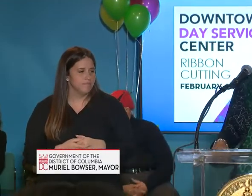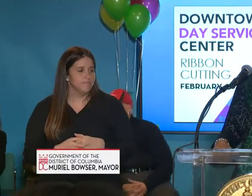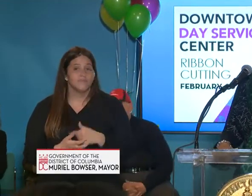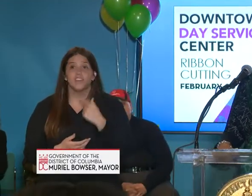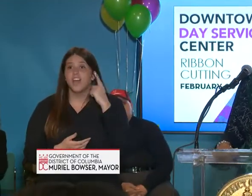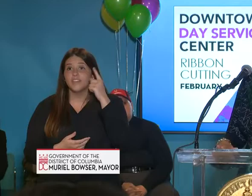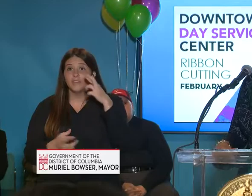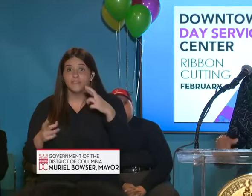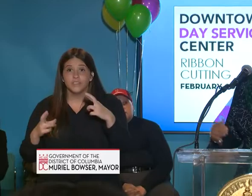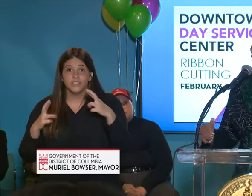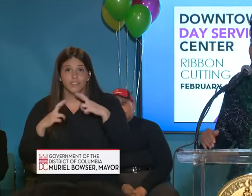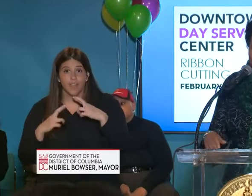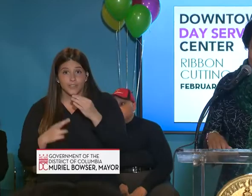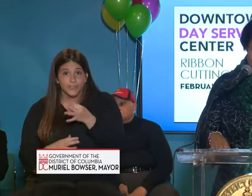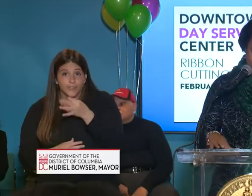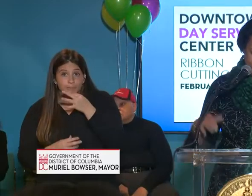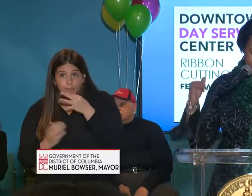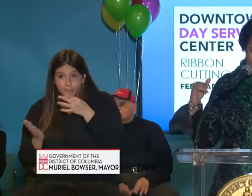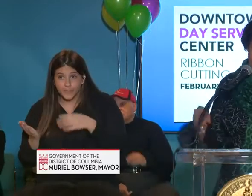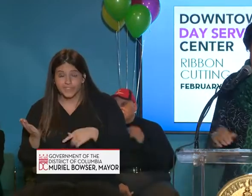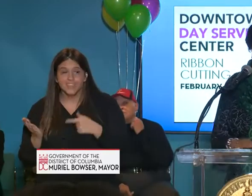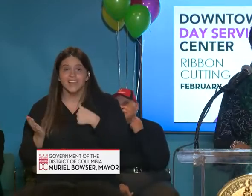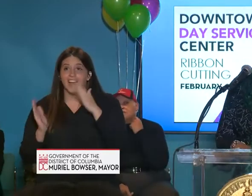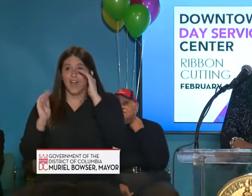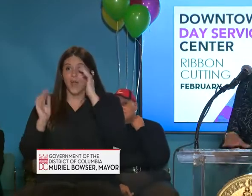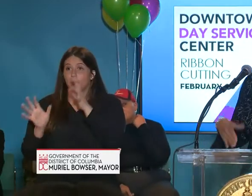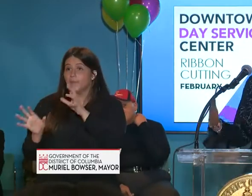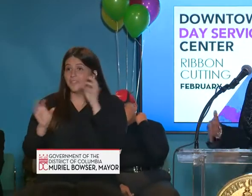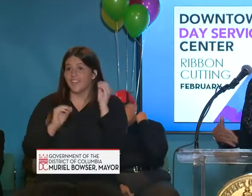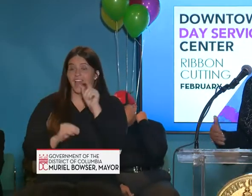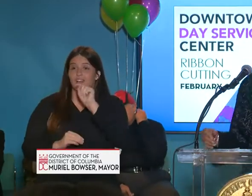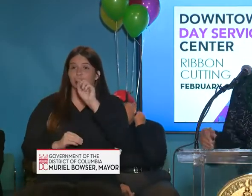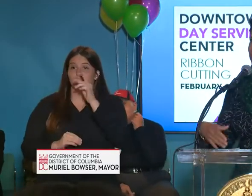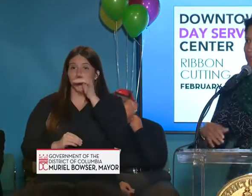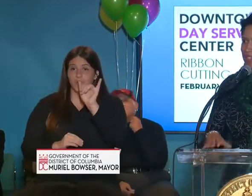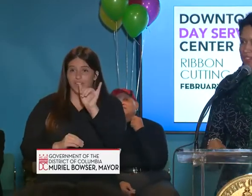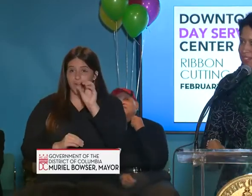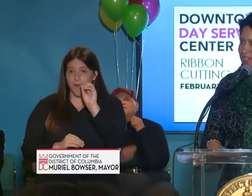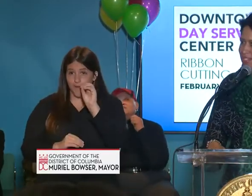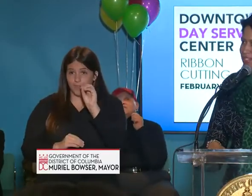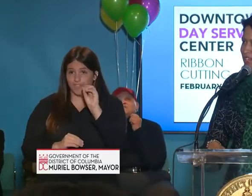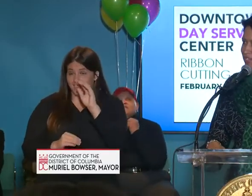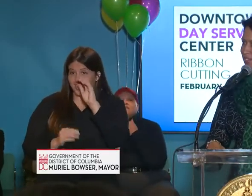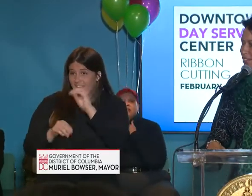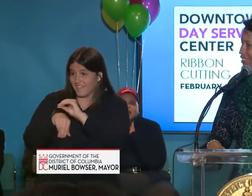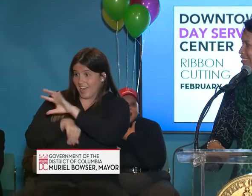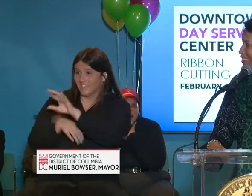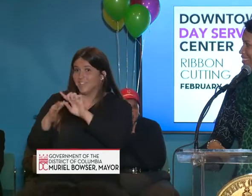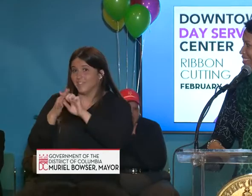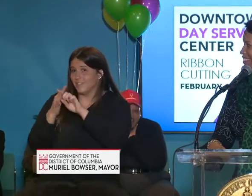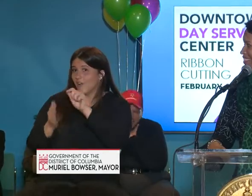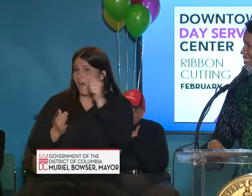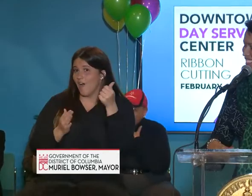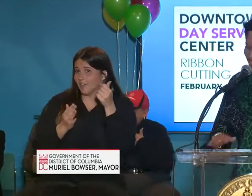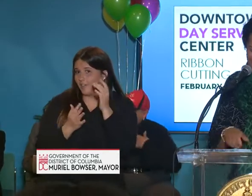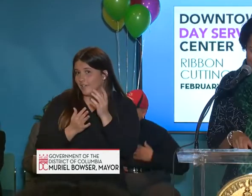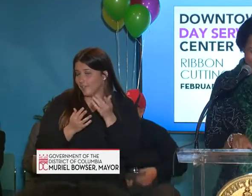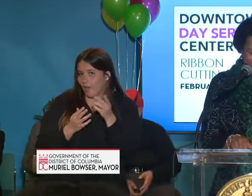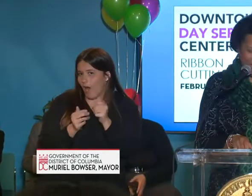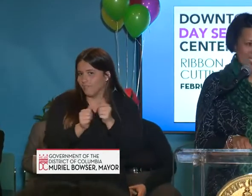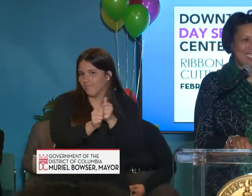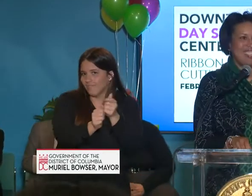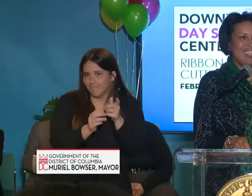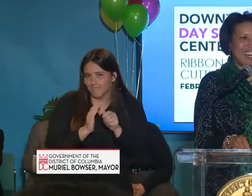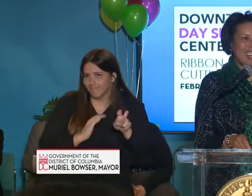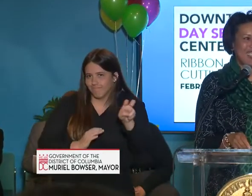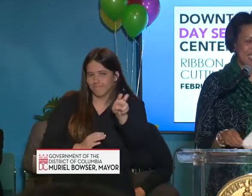I hear you're retiring soon, and I hope you take Tokyo's advice and just start something else the next day.